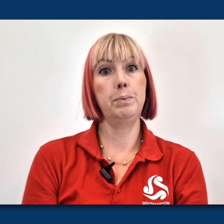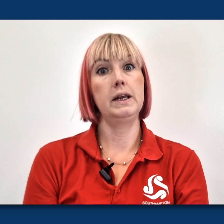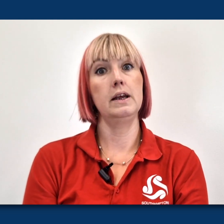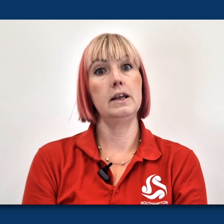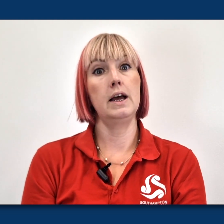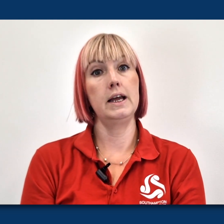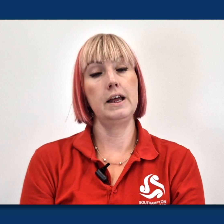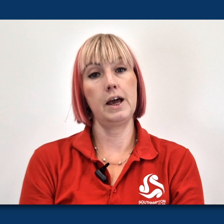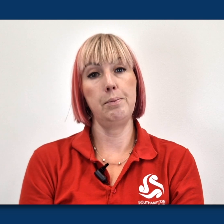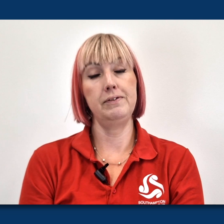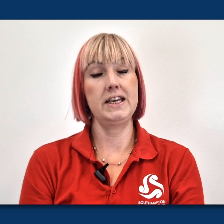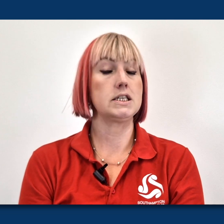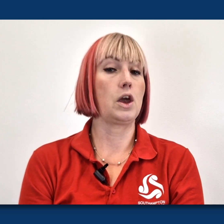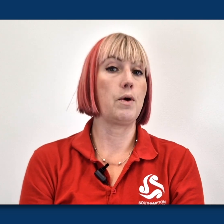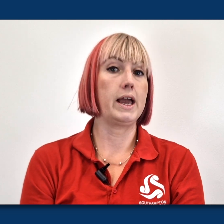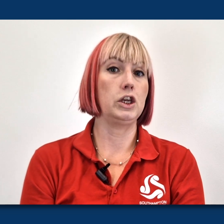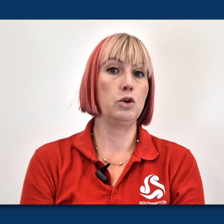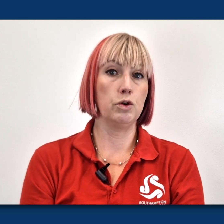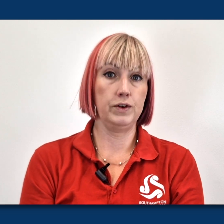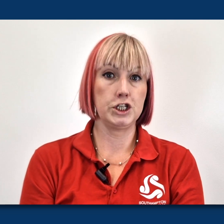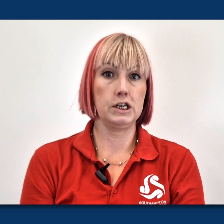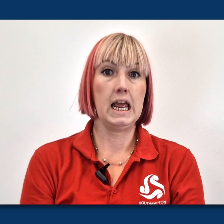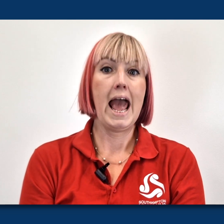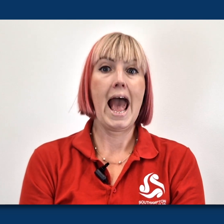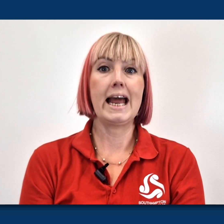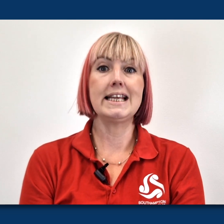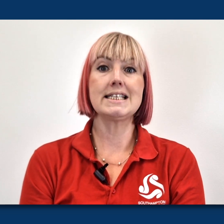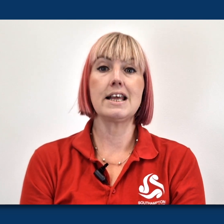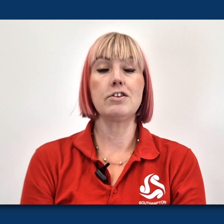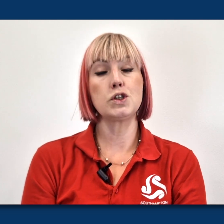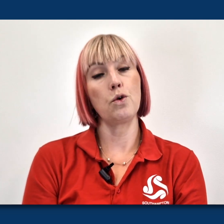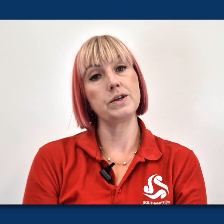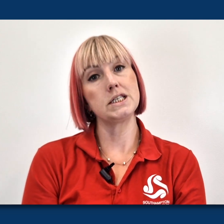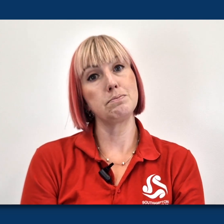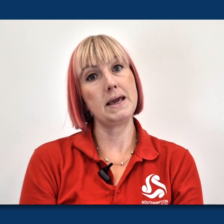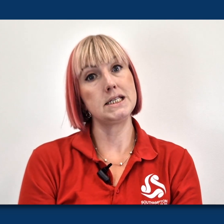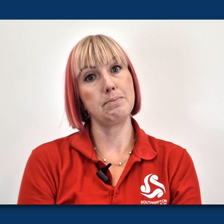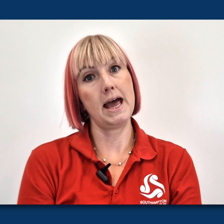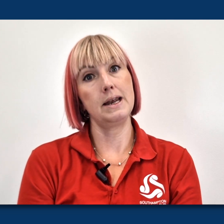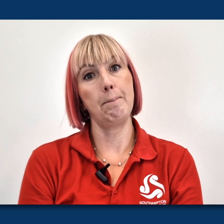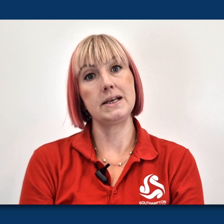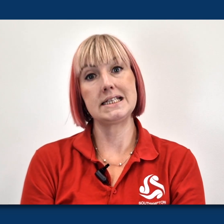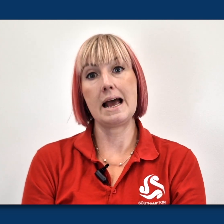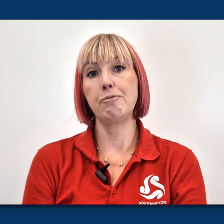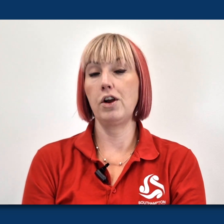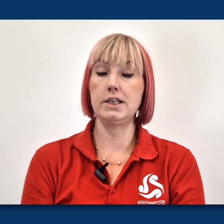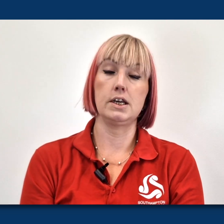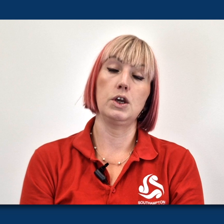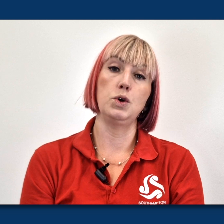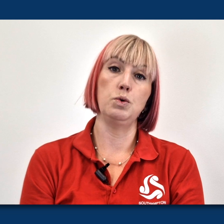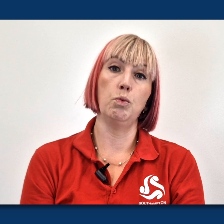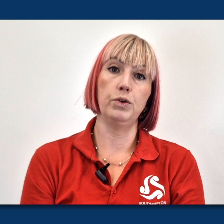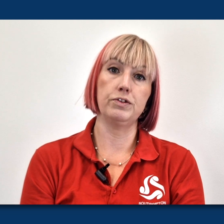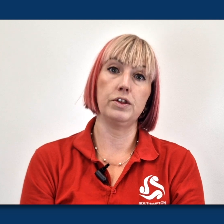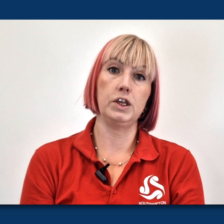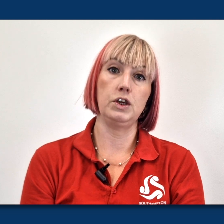popular a couple of years ago at Eurovision, and it's the song Spaceman by Sam Ryder, who was the